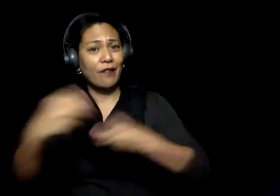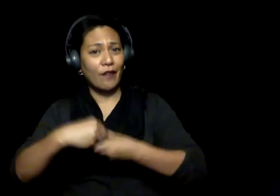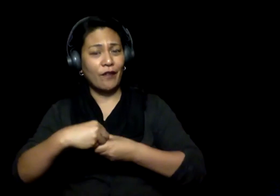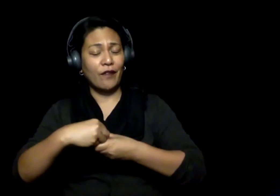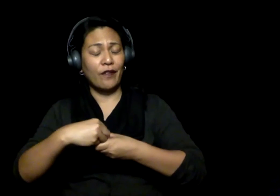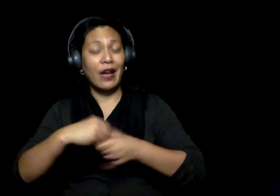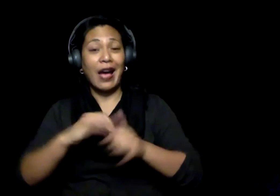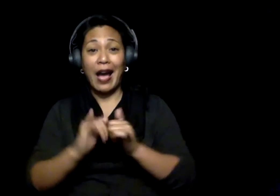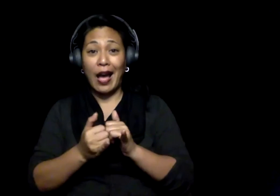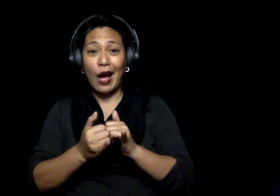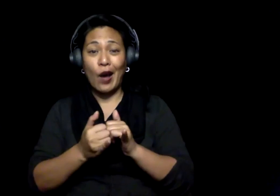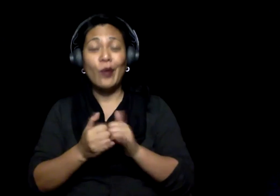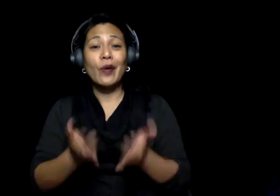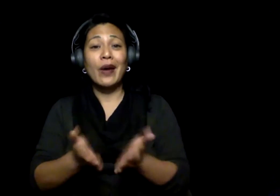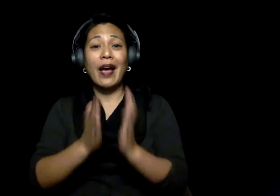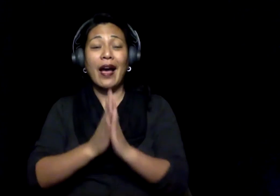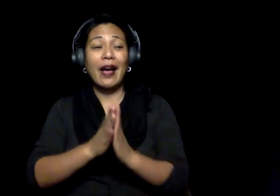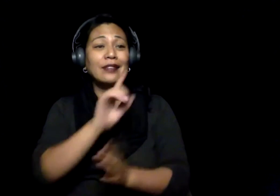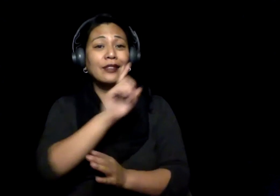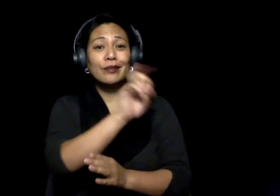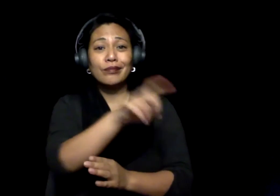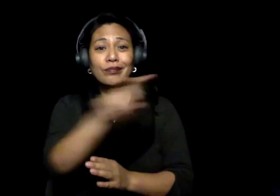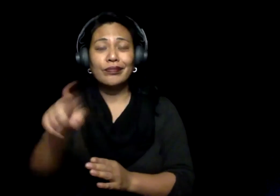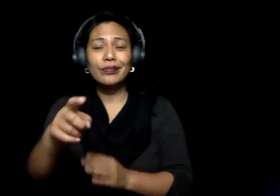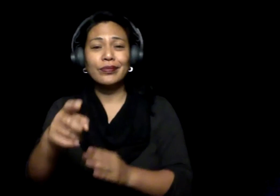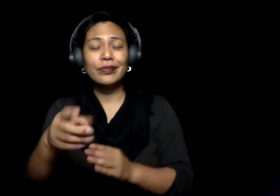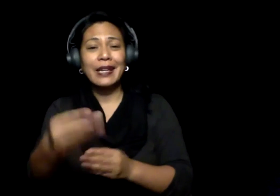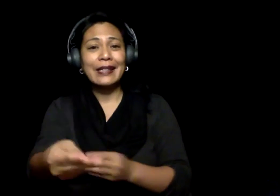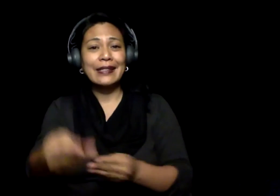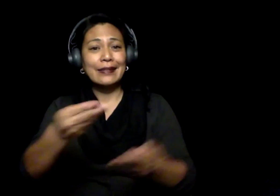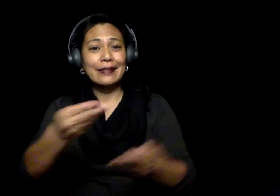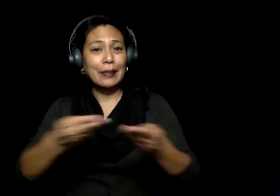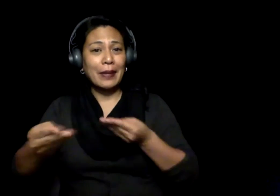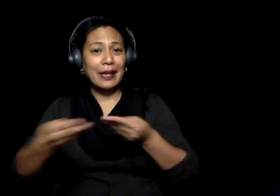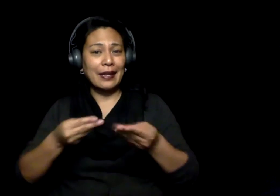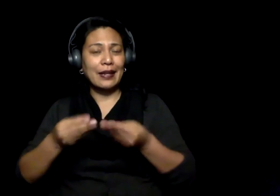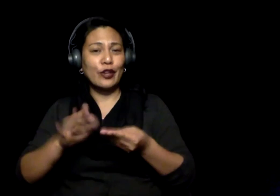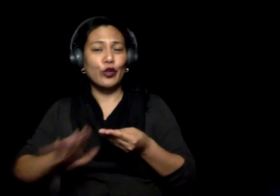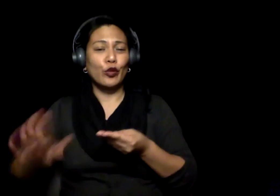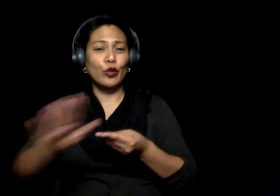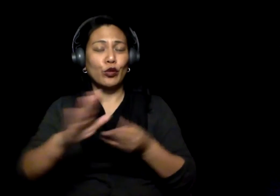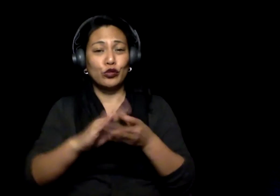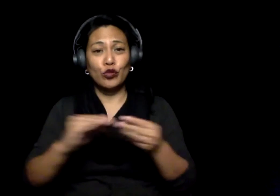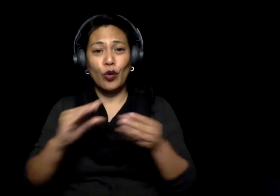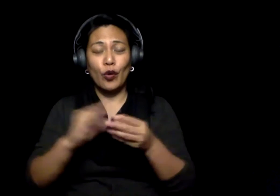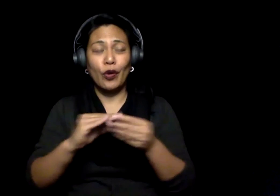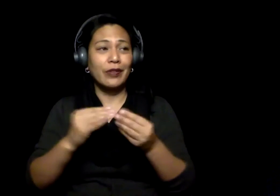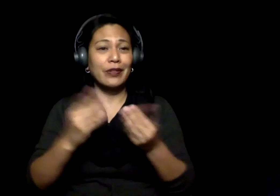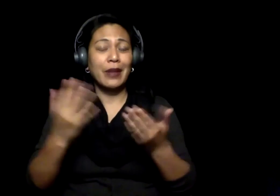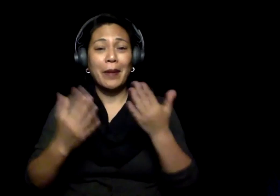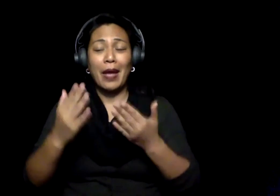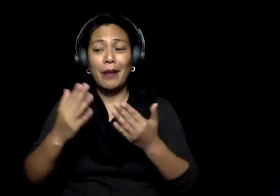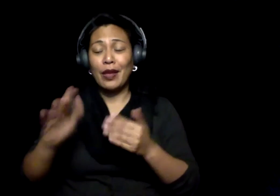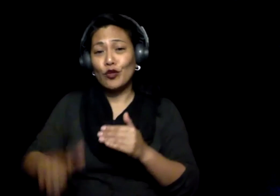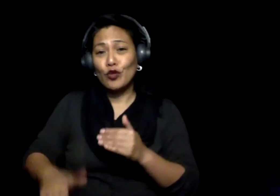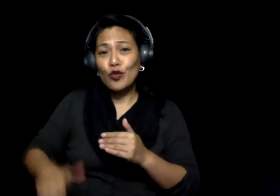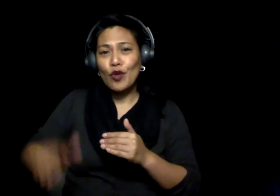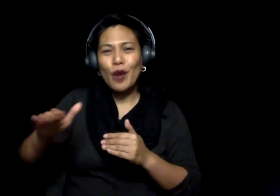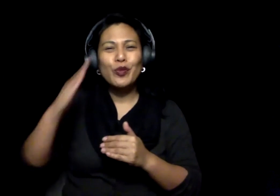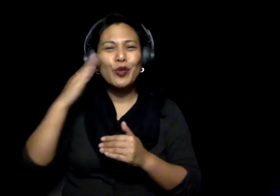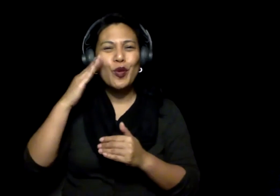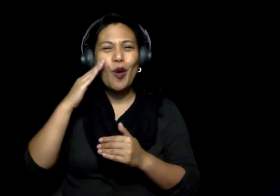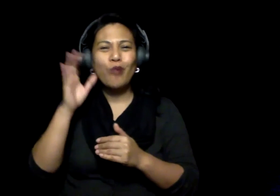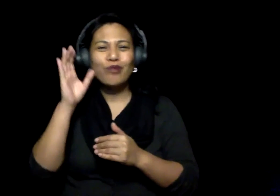to submit stories they have, you know, learned from their childhood, or stories that are very